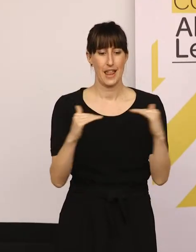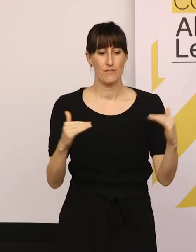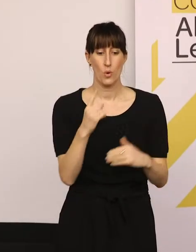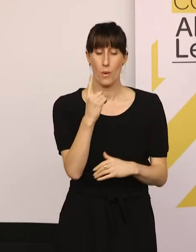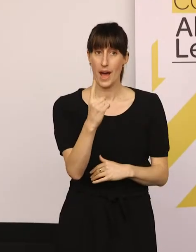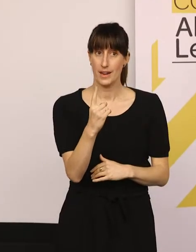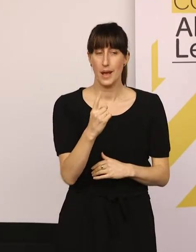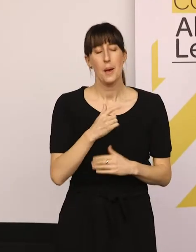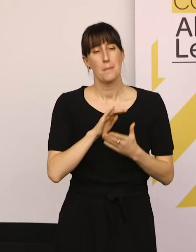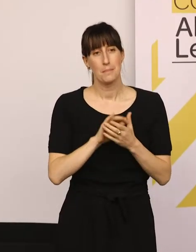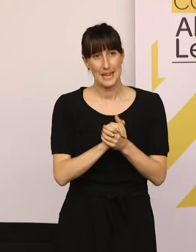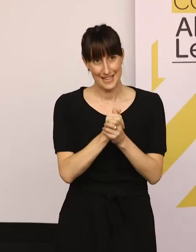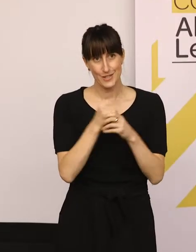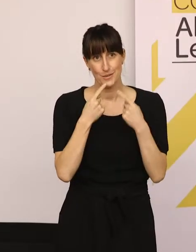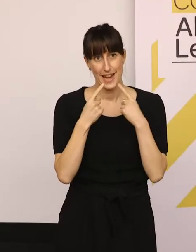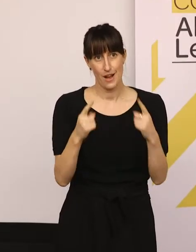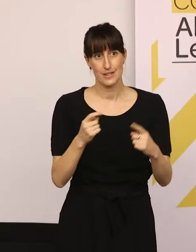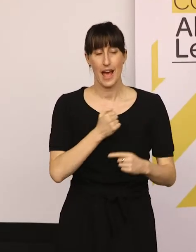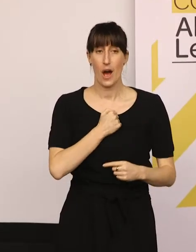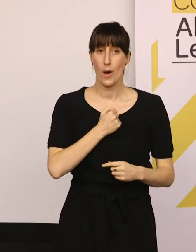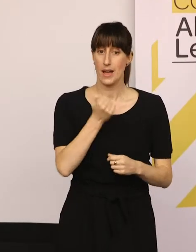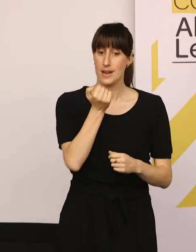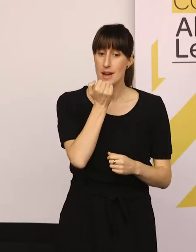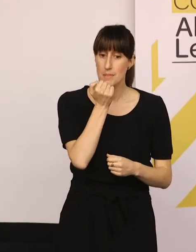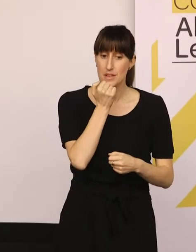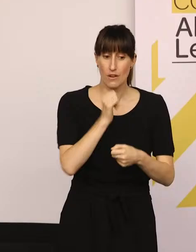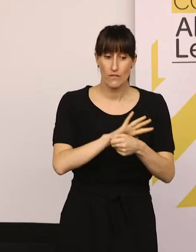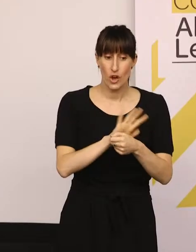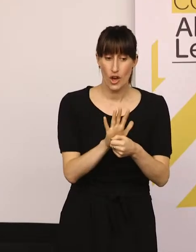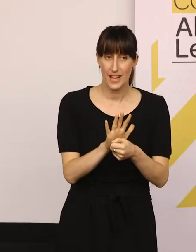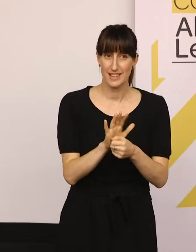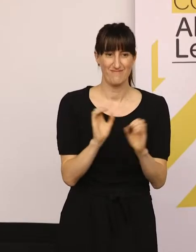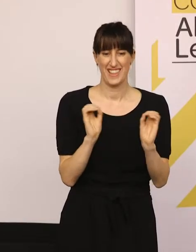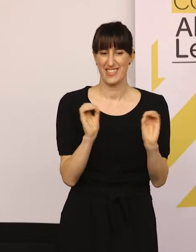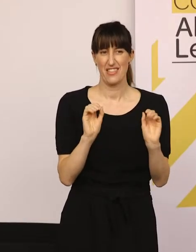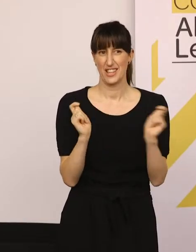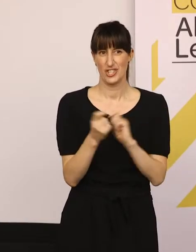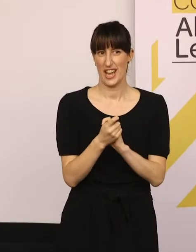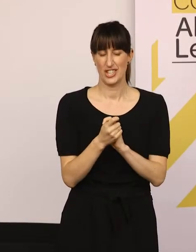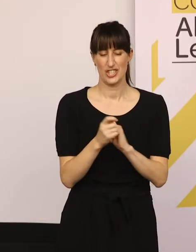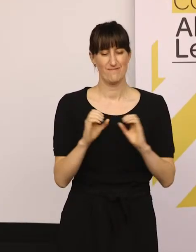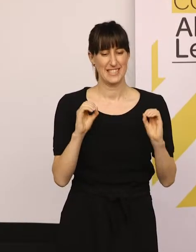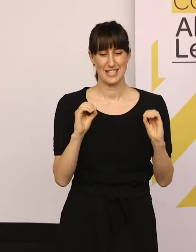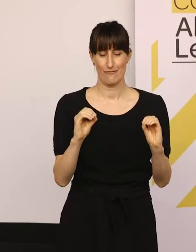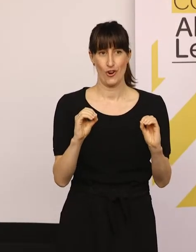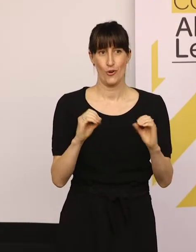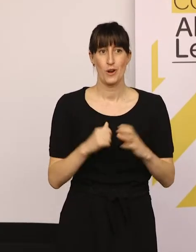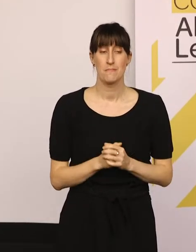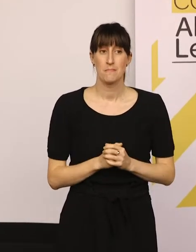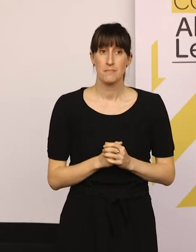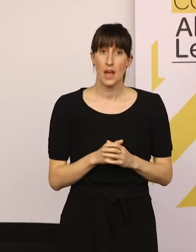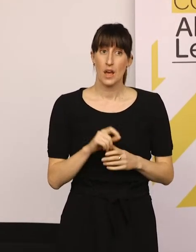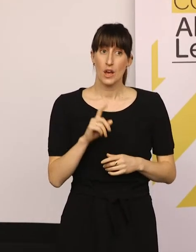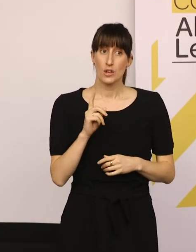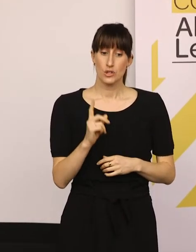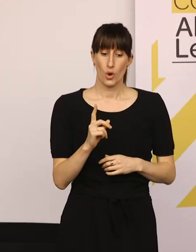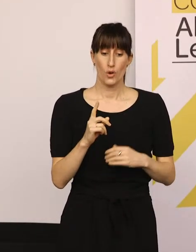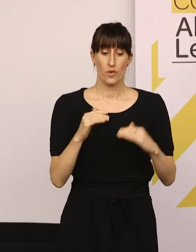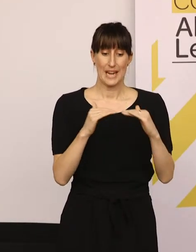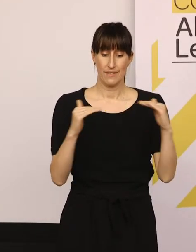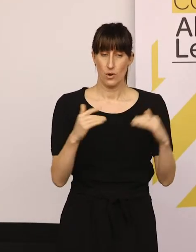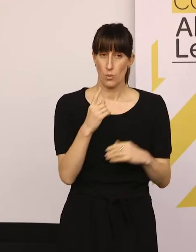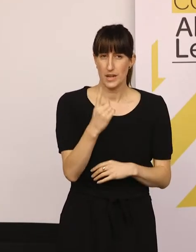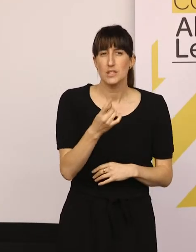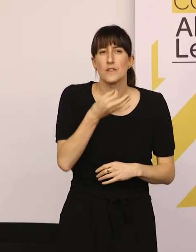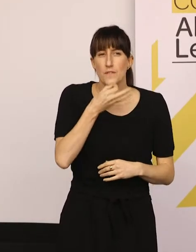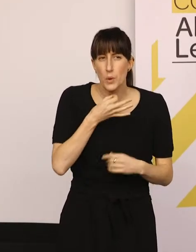unchanged for the record, but I will run through them shortly. With the move to Alert Level 1, there are just a couple of important things I